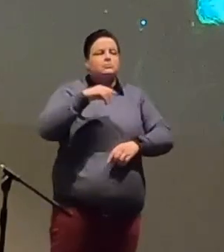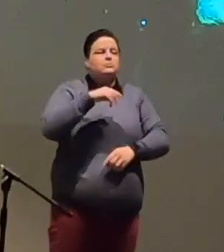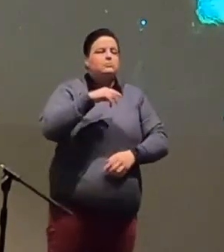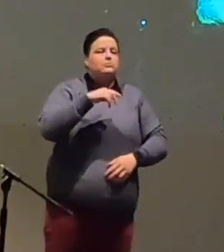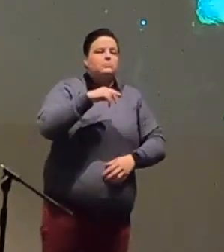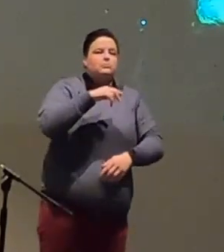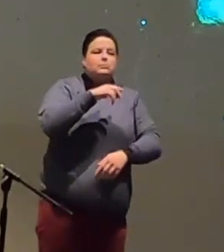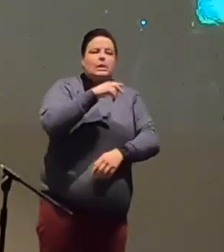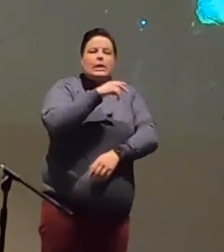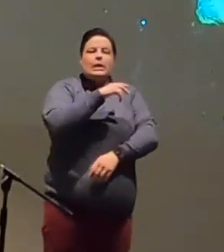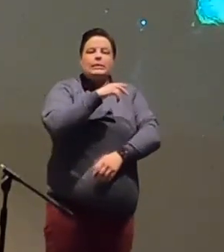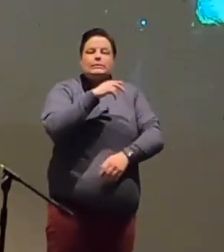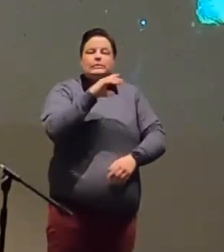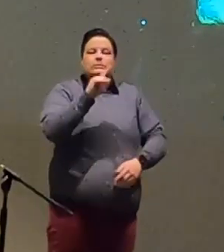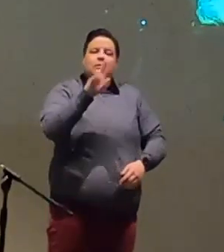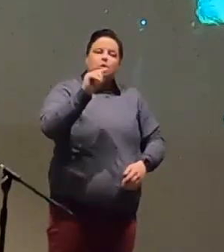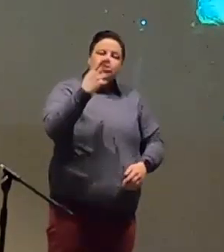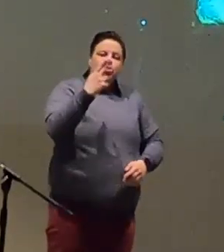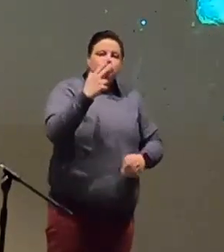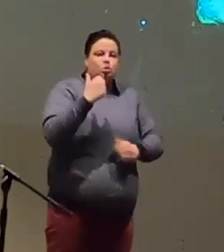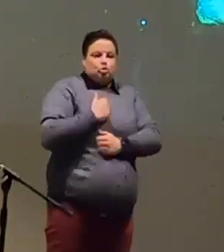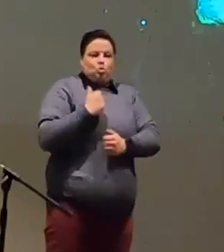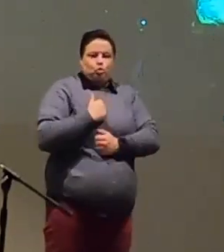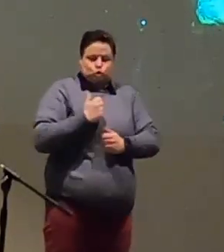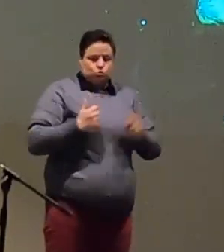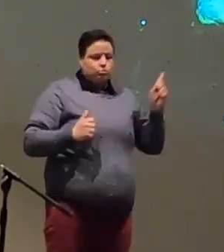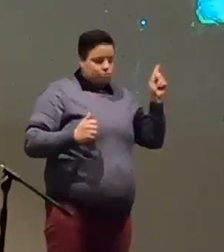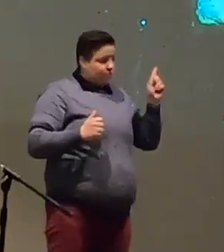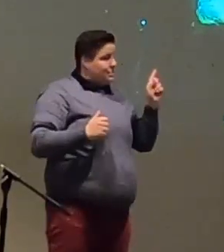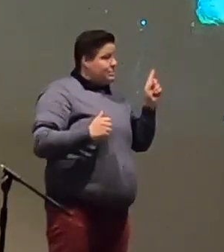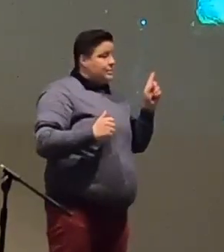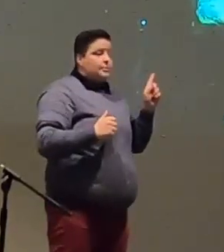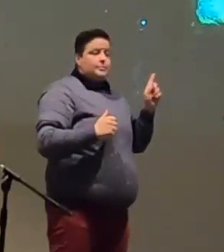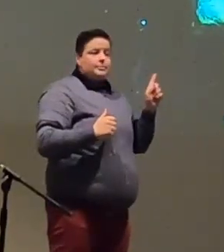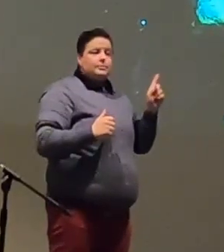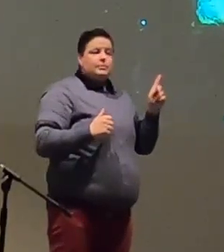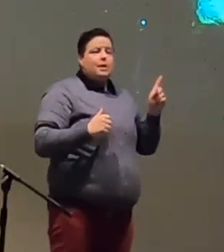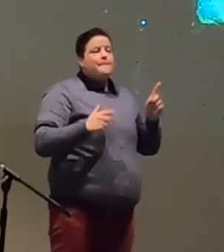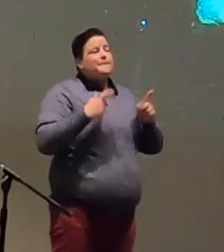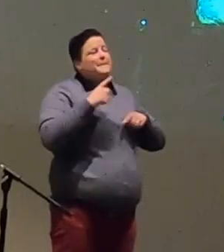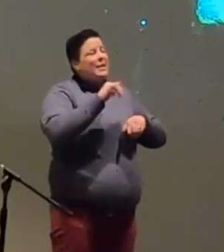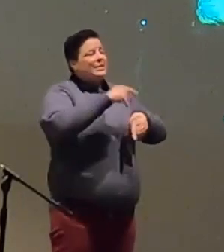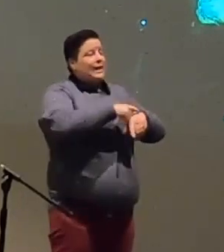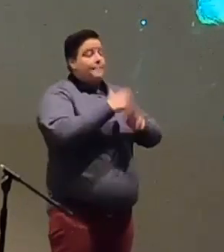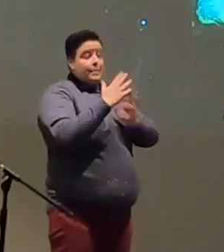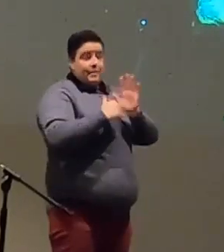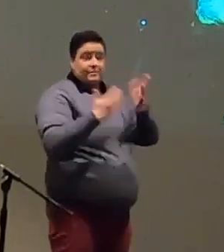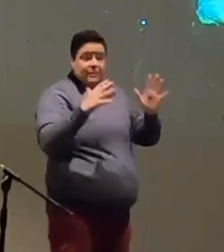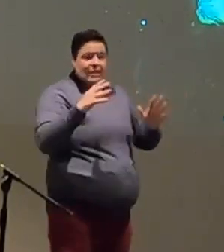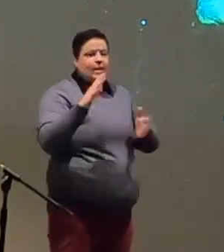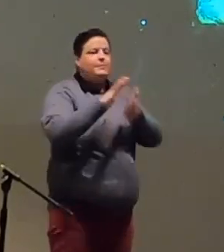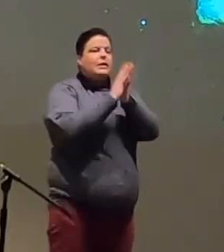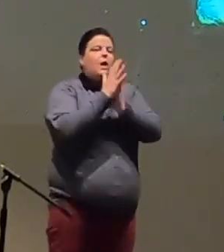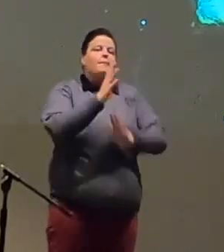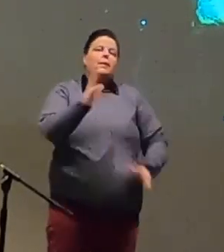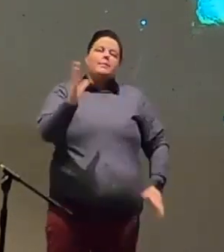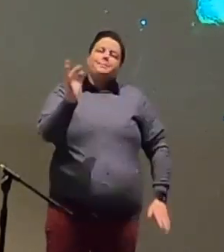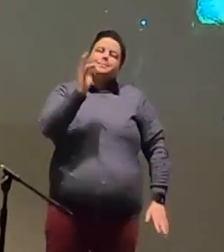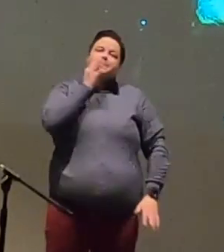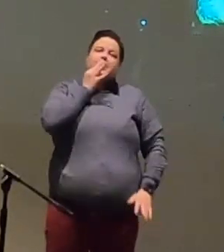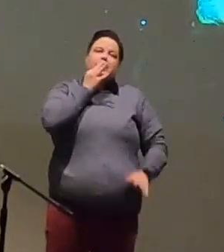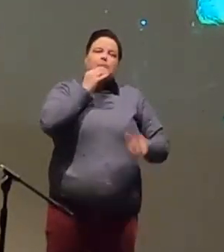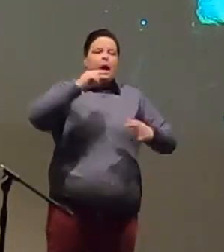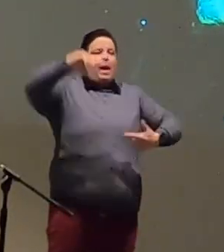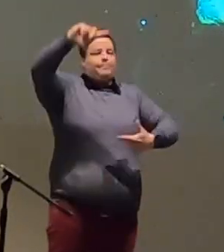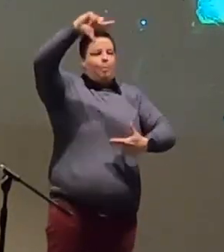light to highlight features of the sitter. By the time Henry painted Dutch soldier, he had become a master of portraiture.